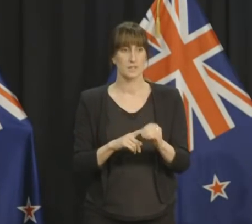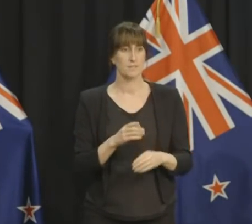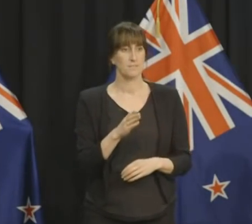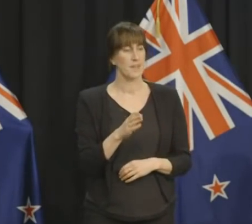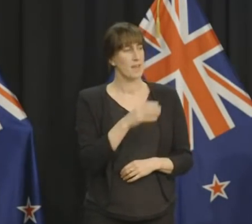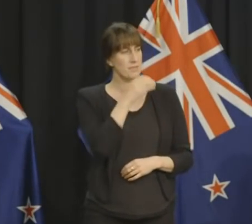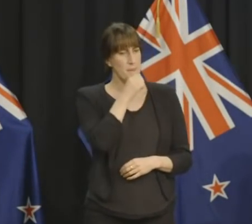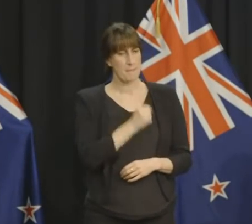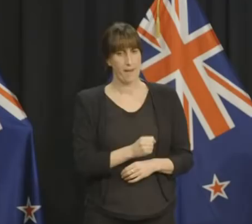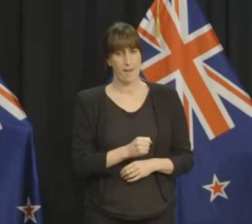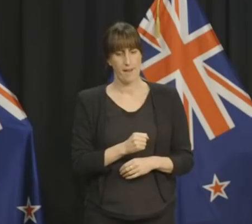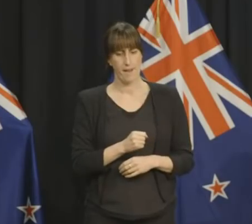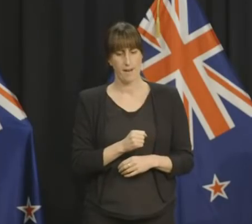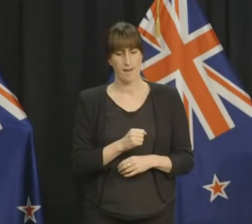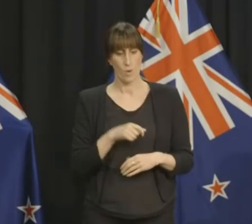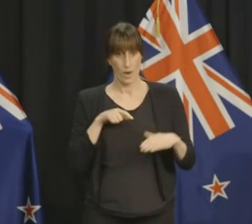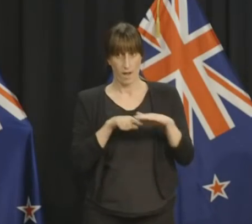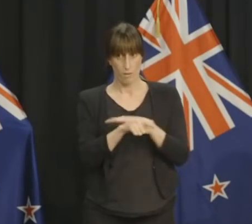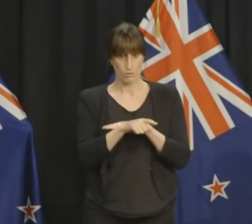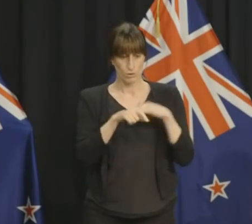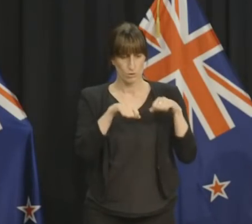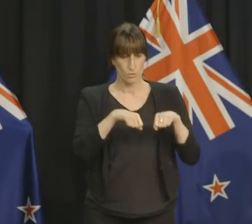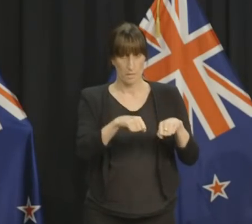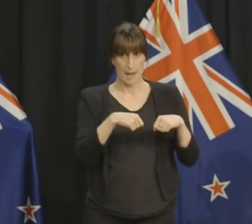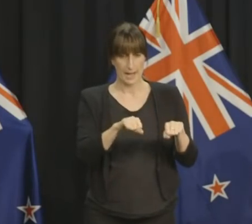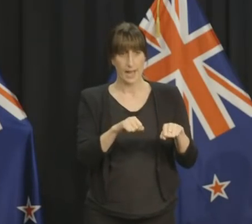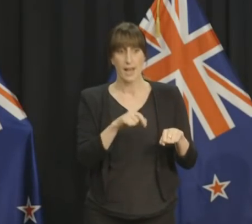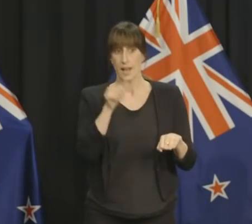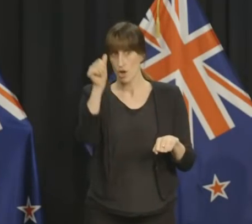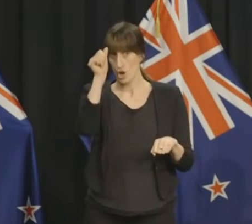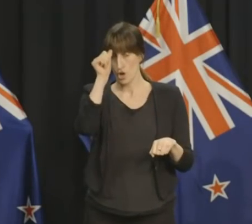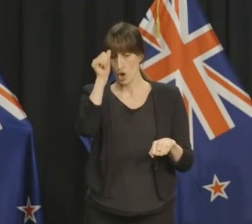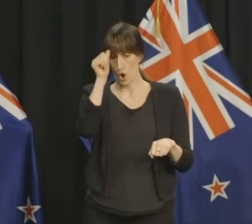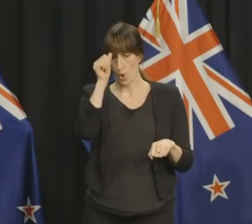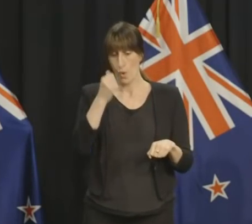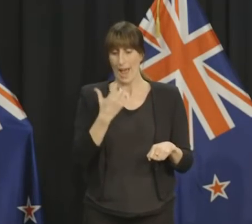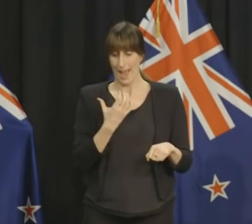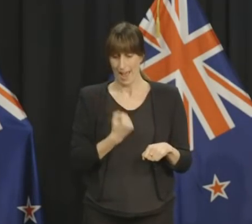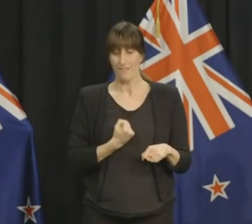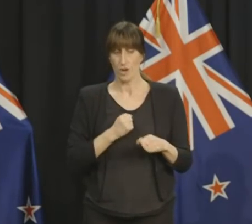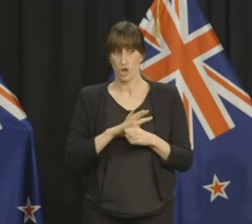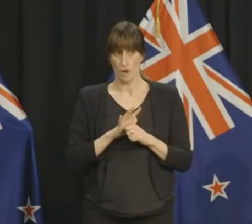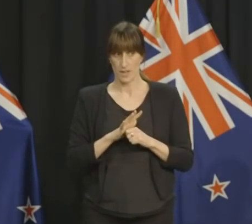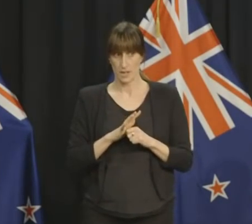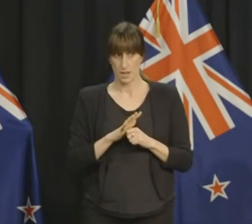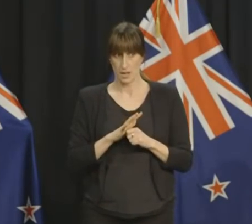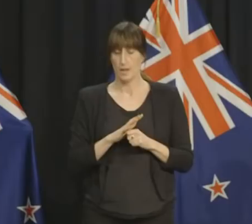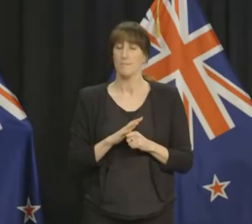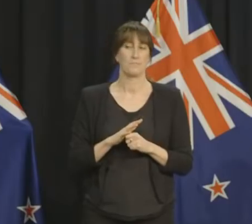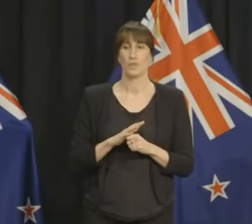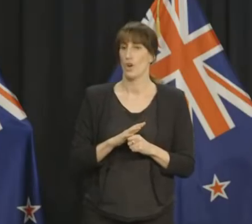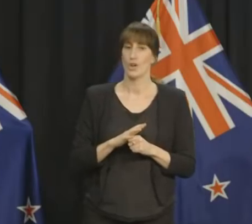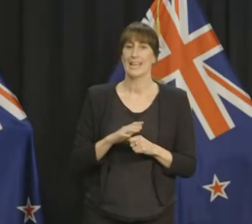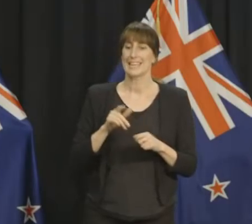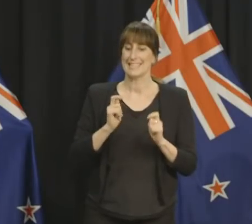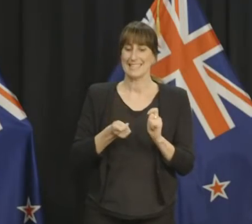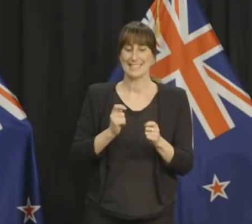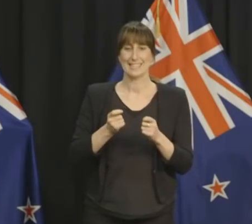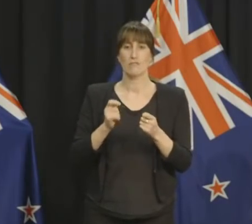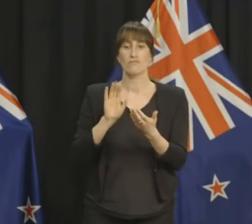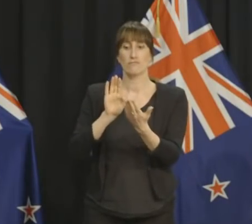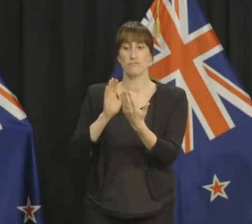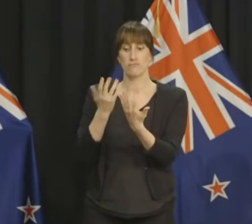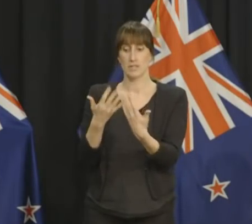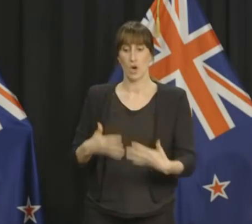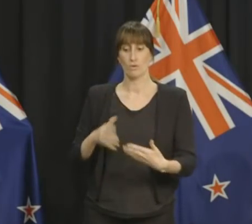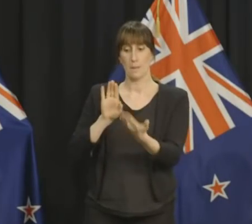he had tested positive for COVID when he left the facility? No, this happened last night and the test result came in this morning. Why